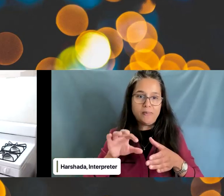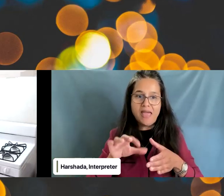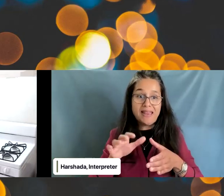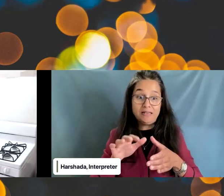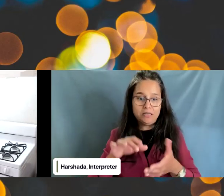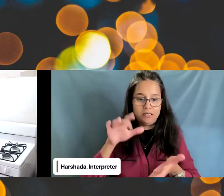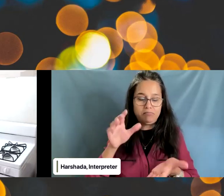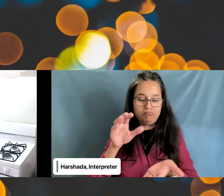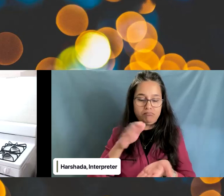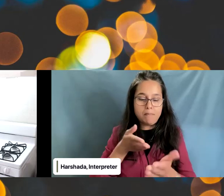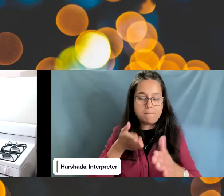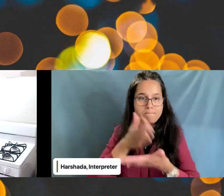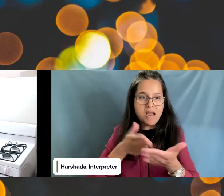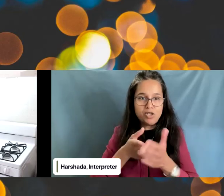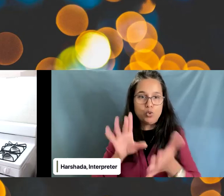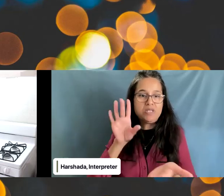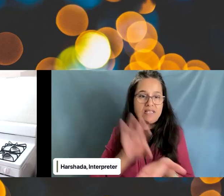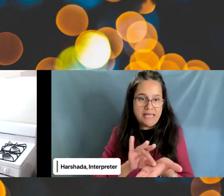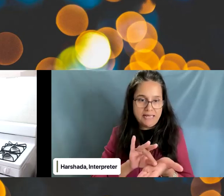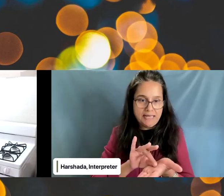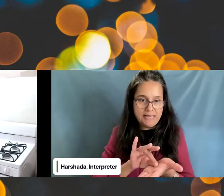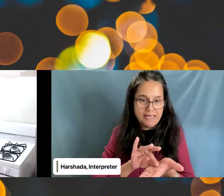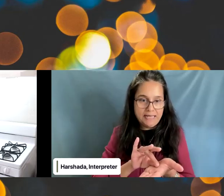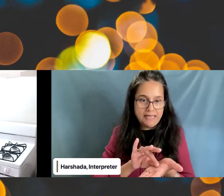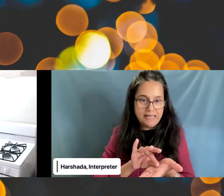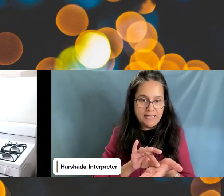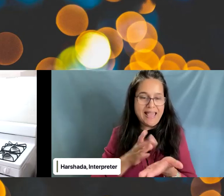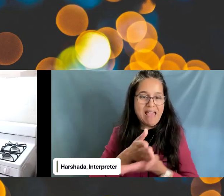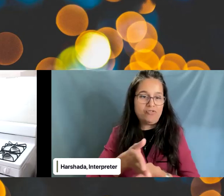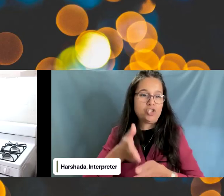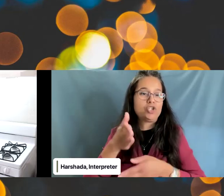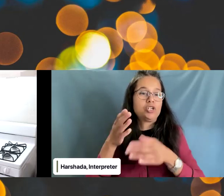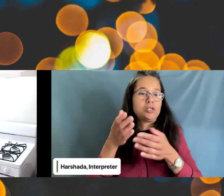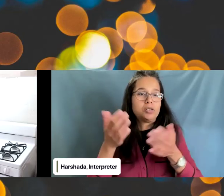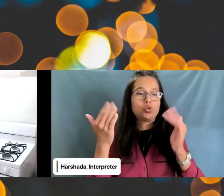from the pie, nothing sticks once it's cooled down. Okay.